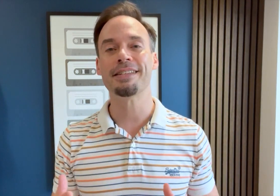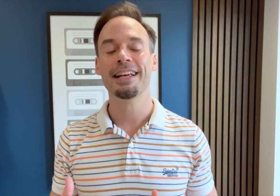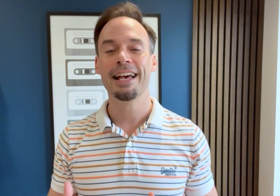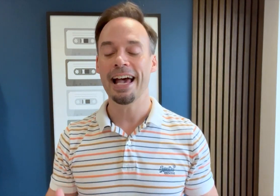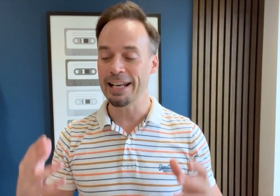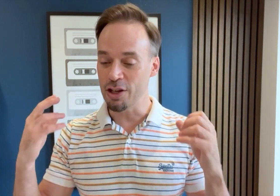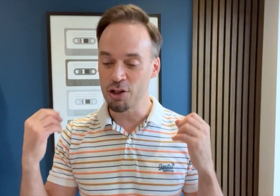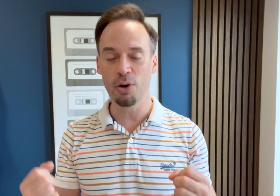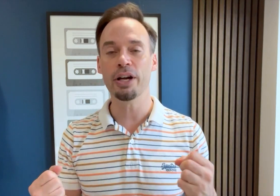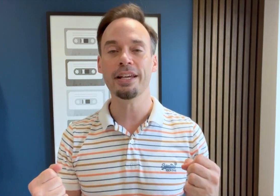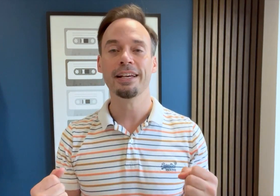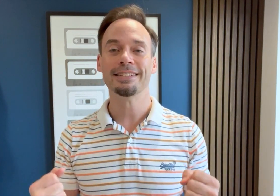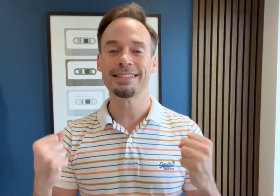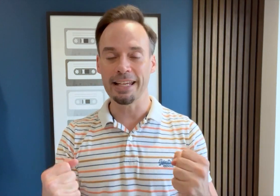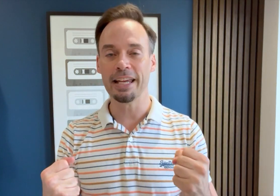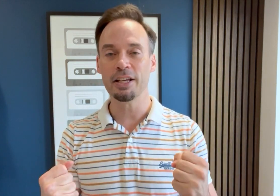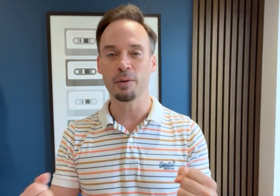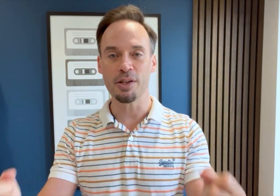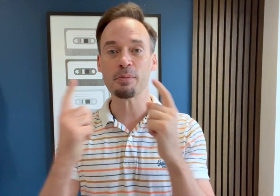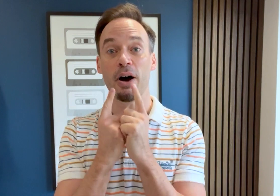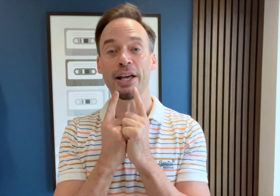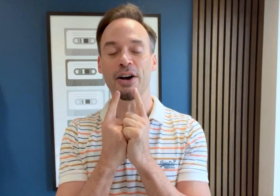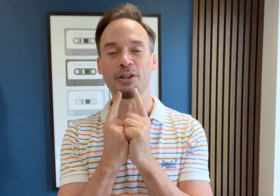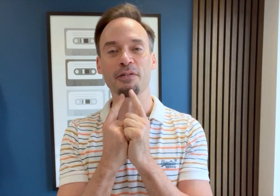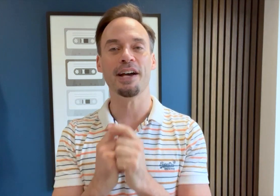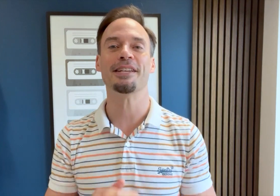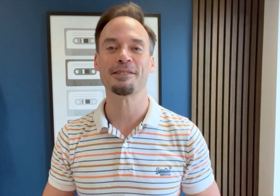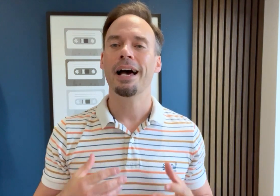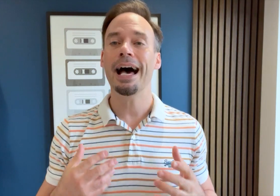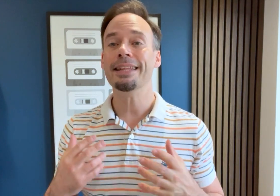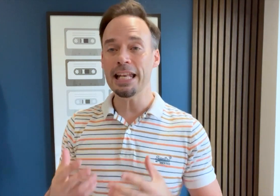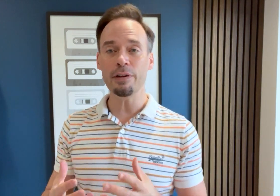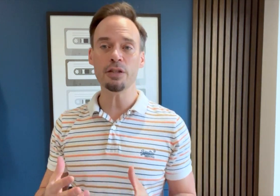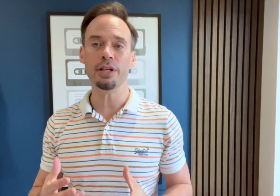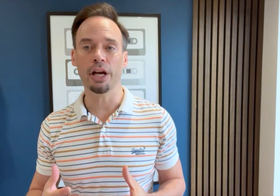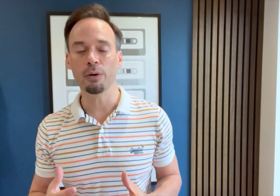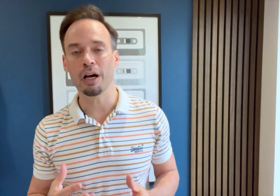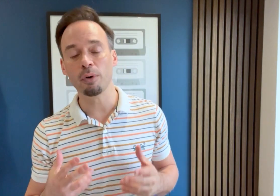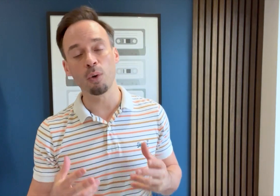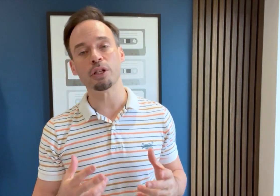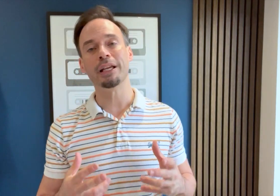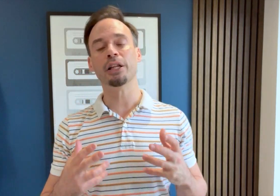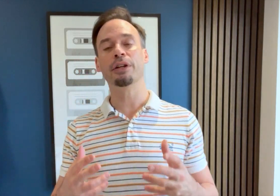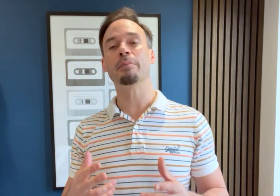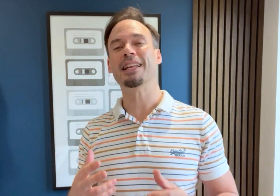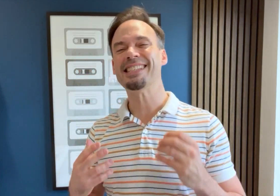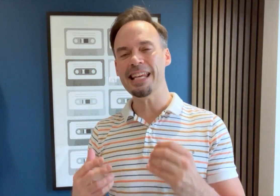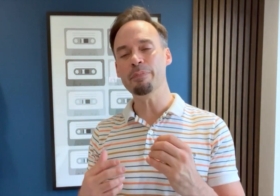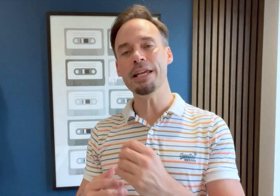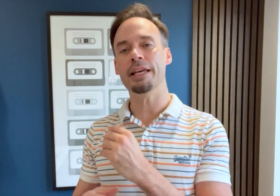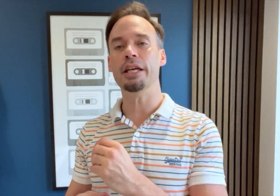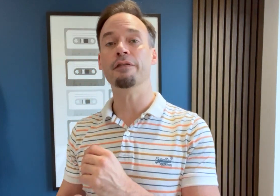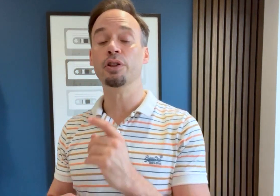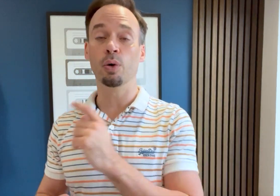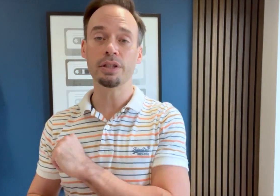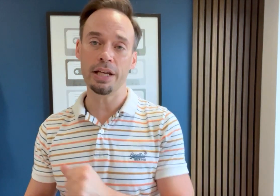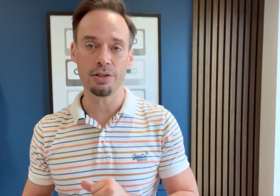and enjoy singing with a smile on your face at the end of each video i'm also including a bit of cpd for your teachers